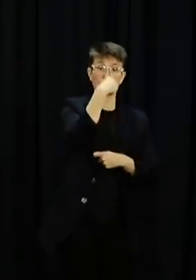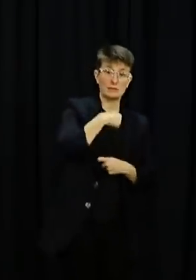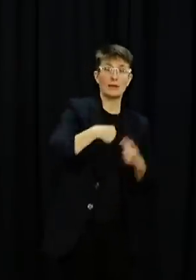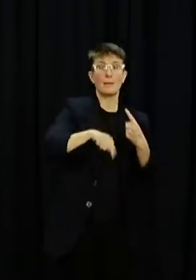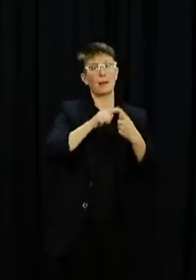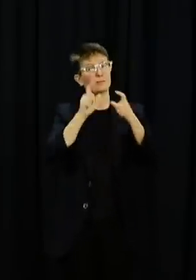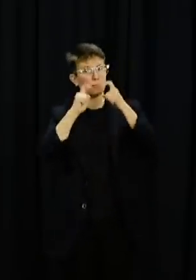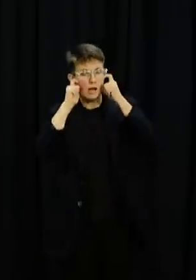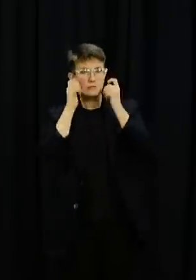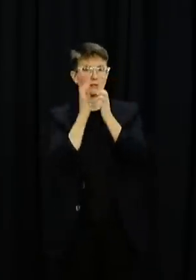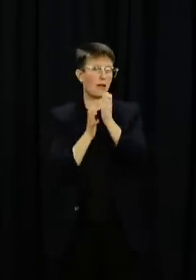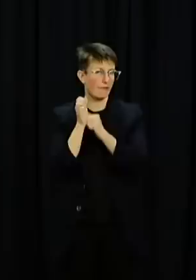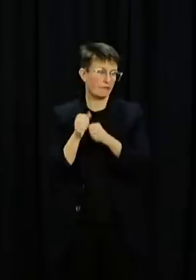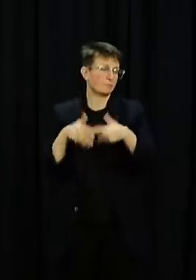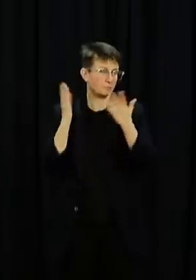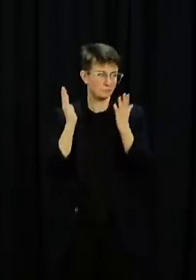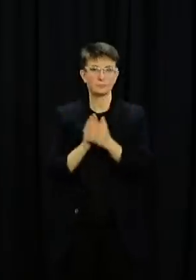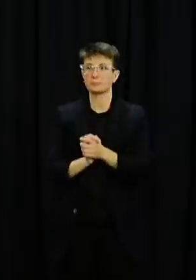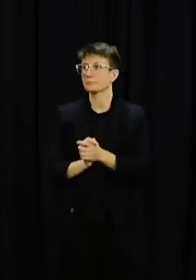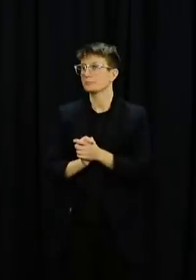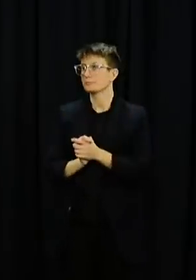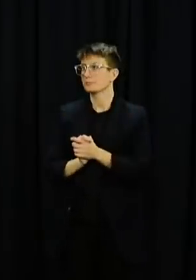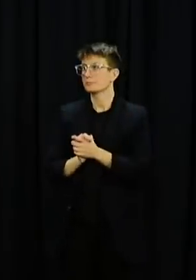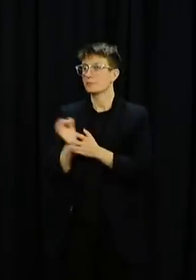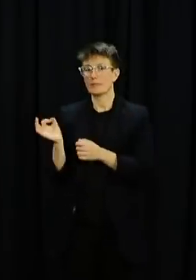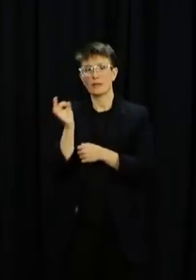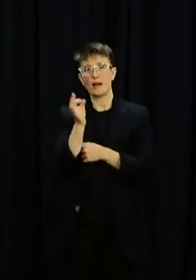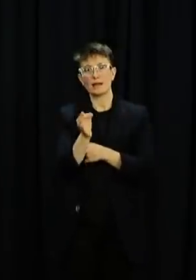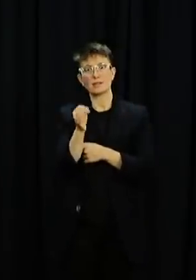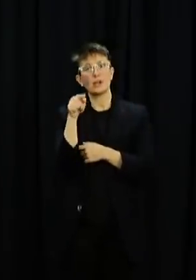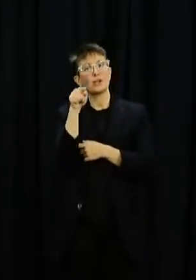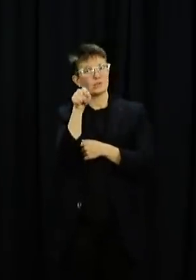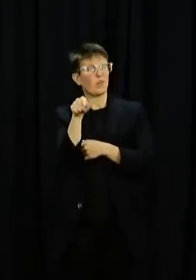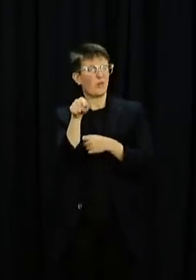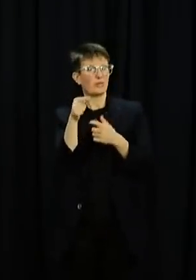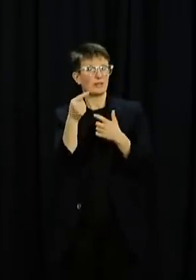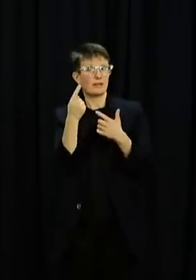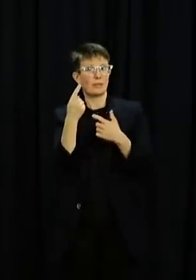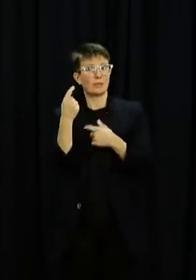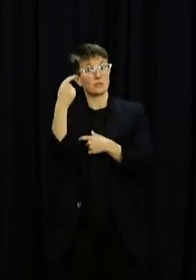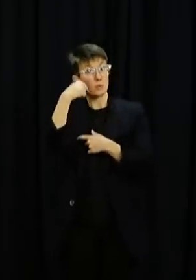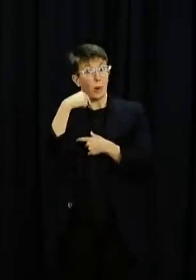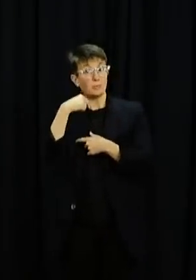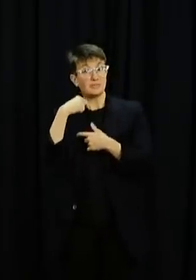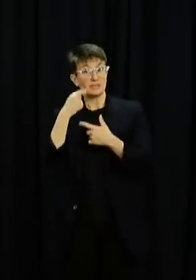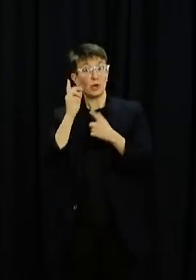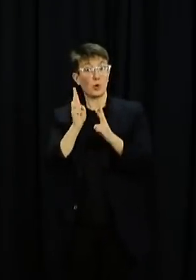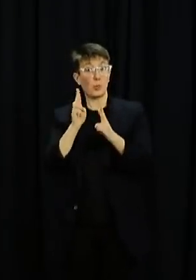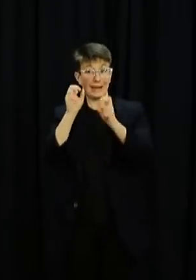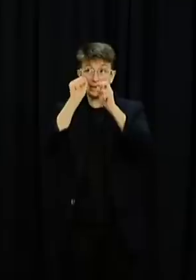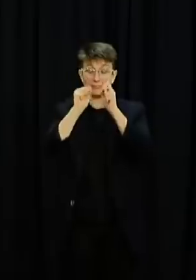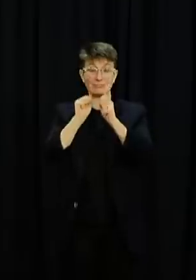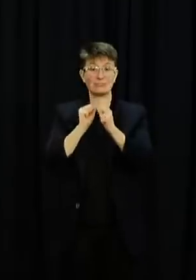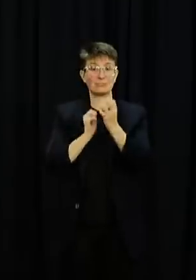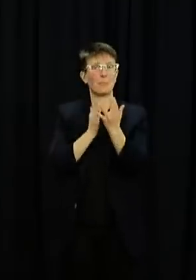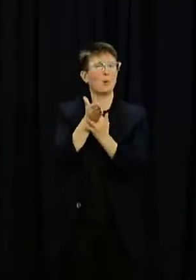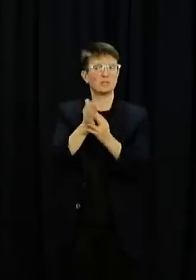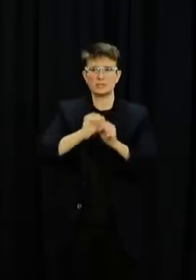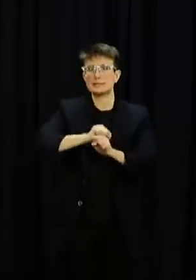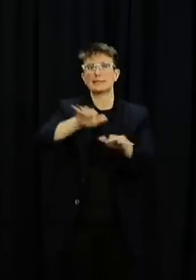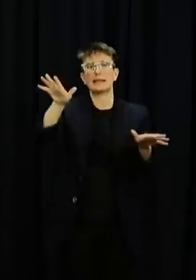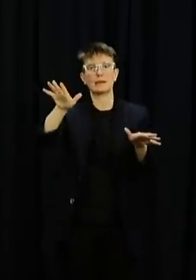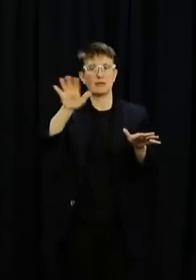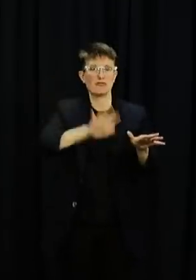was a question asked today, and because of those distribution points being from within Auckland, that eases those issues. But again, another